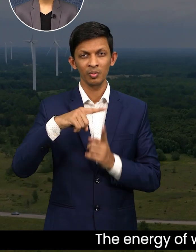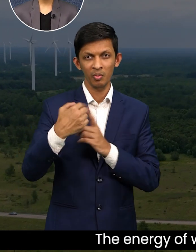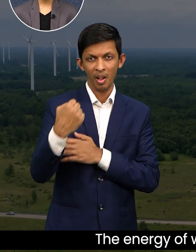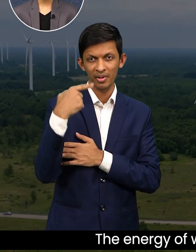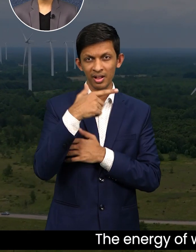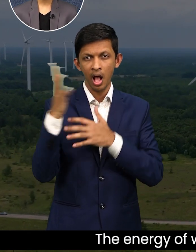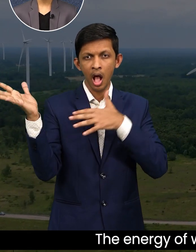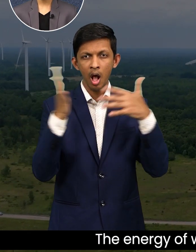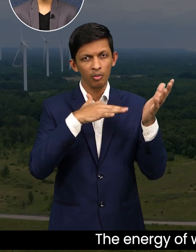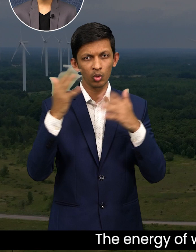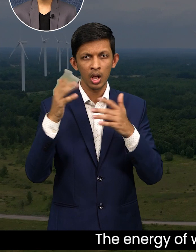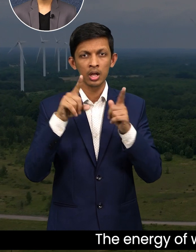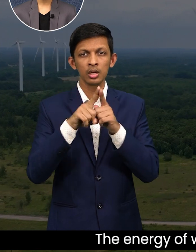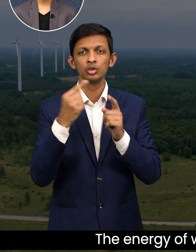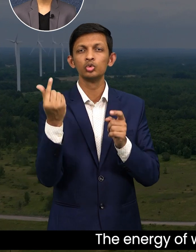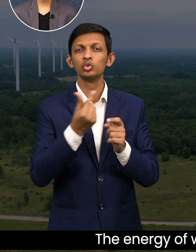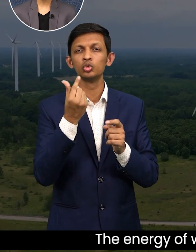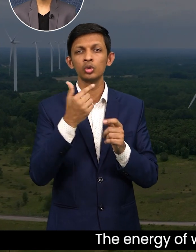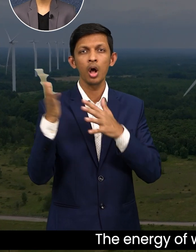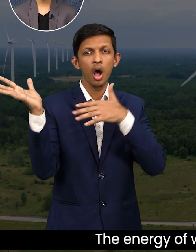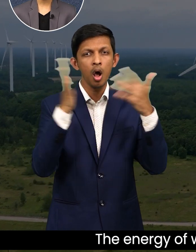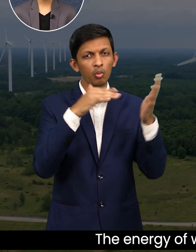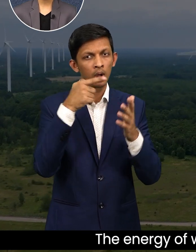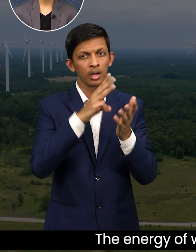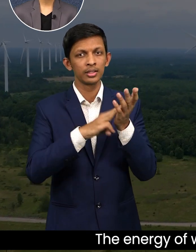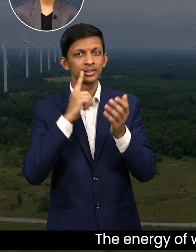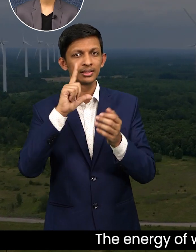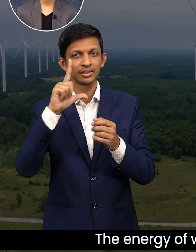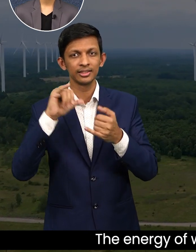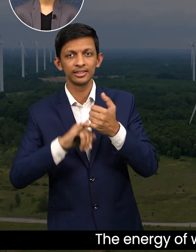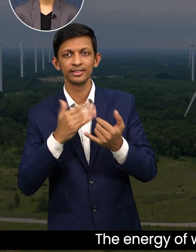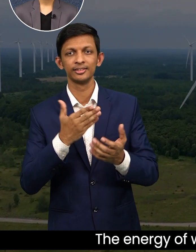The energy of wind is harnessed by using windmills.